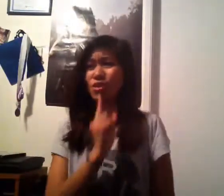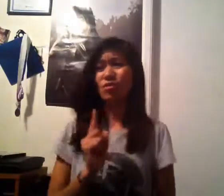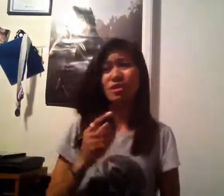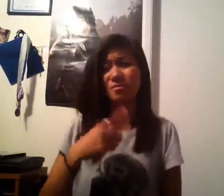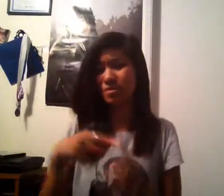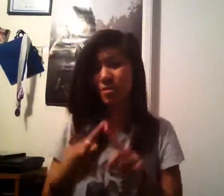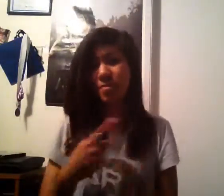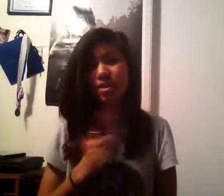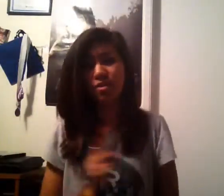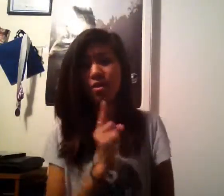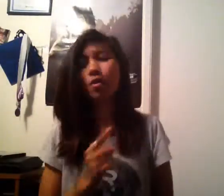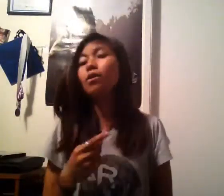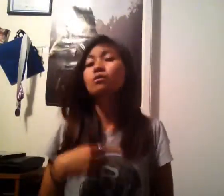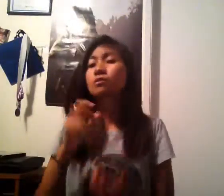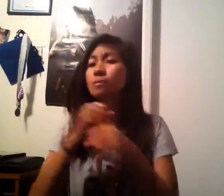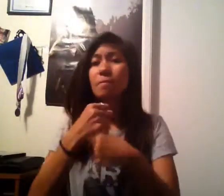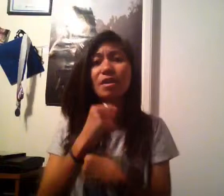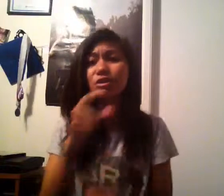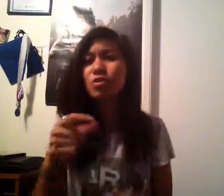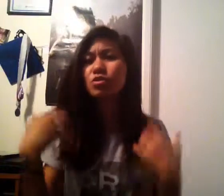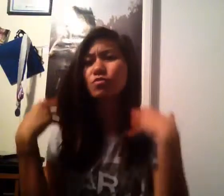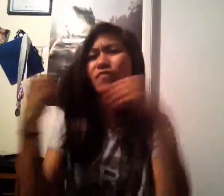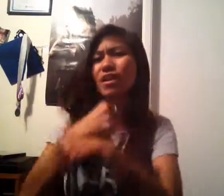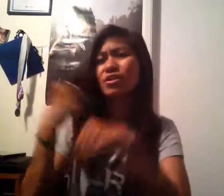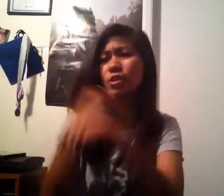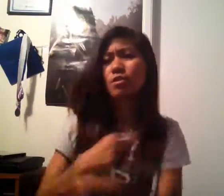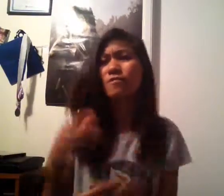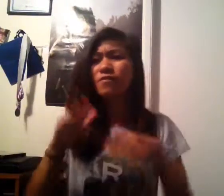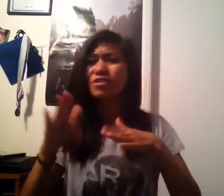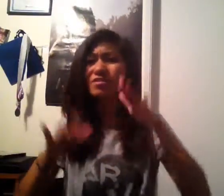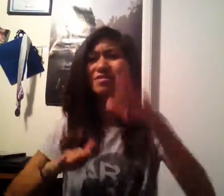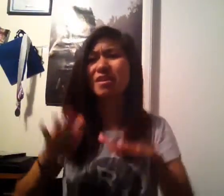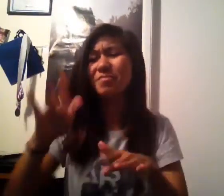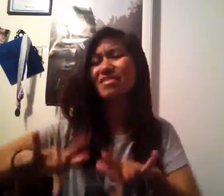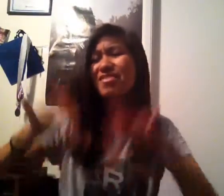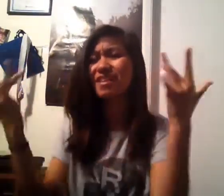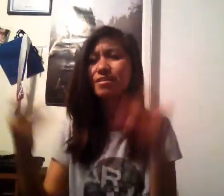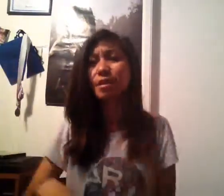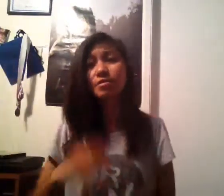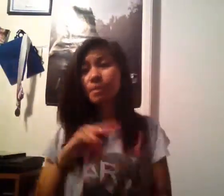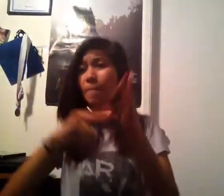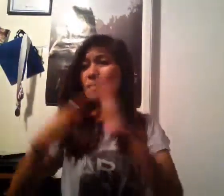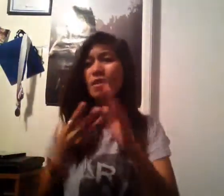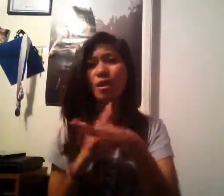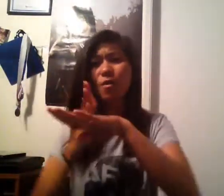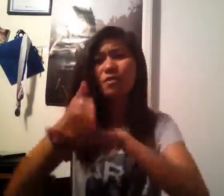alone. What doesn't kill you makes you brighter, put steps even lighter. Doesn't mean I'm over